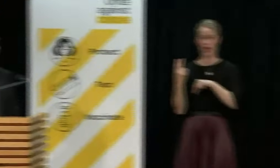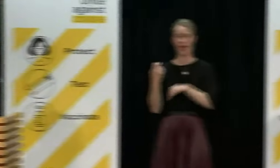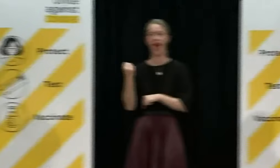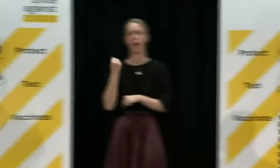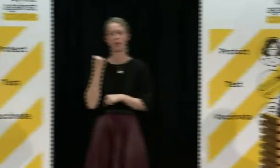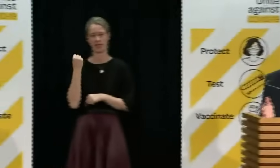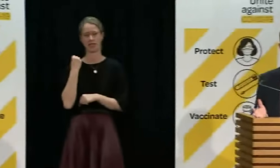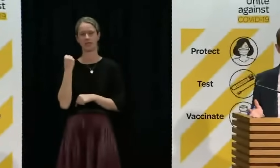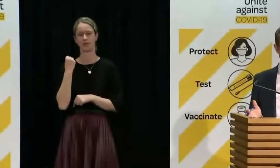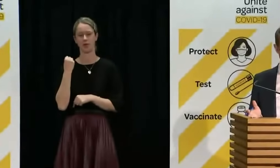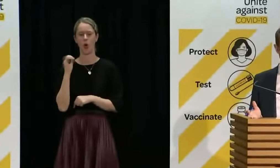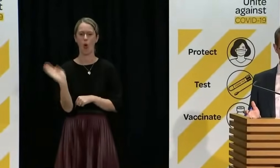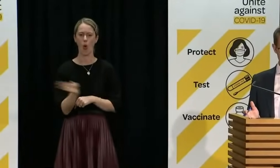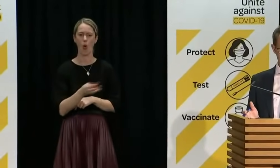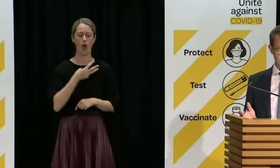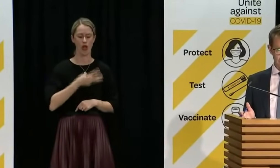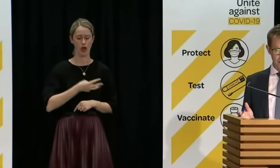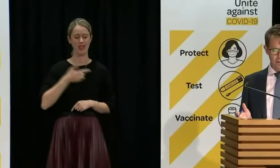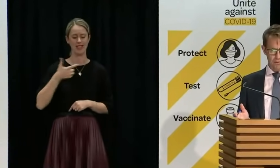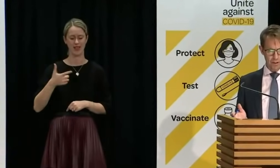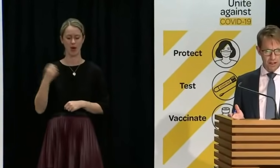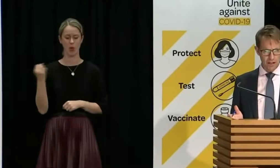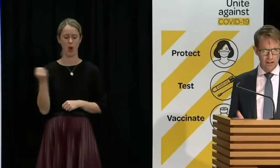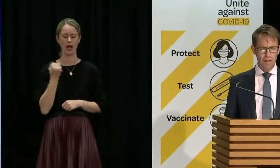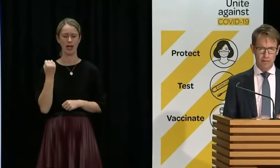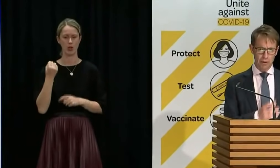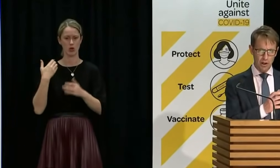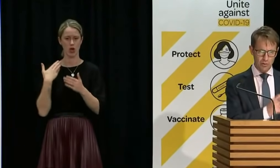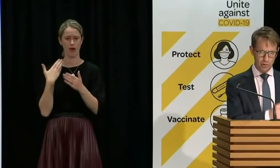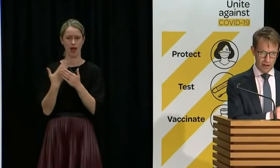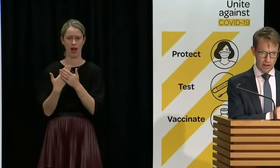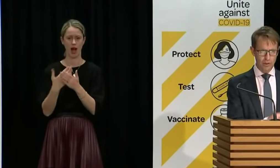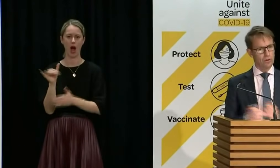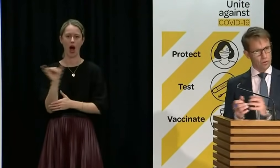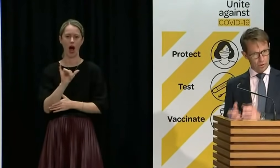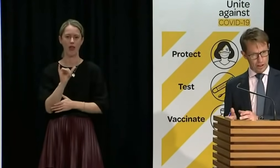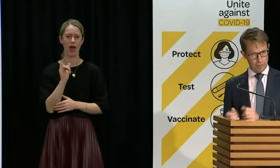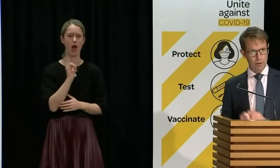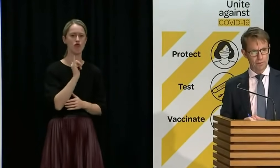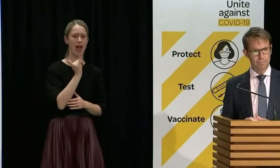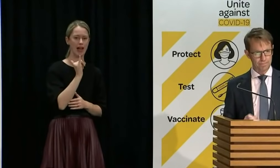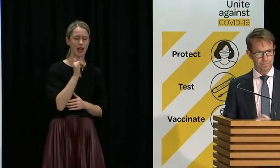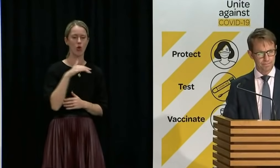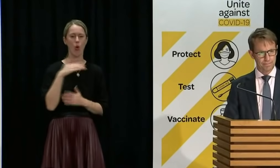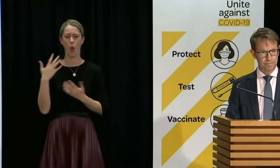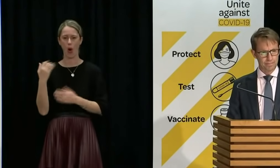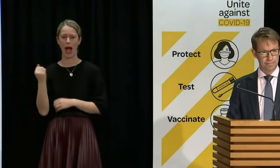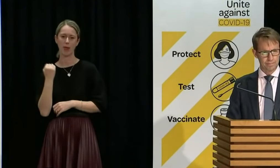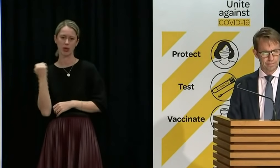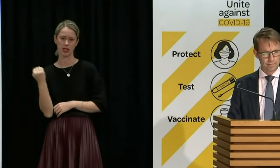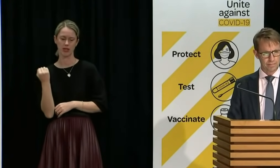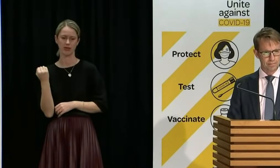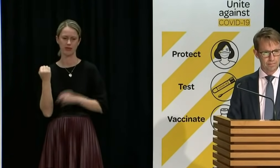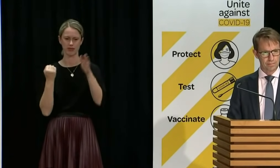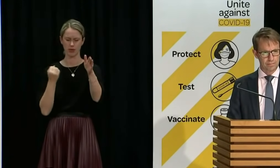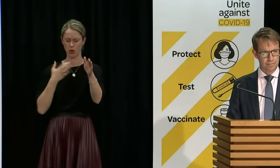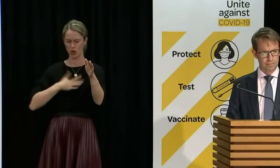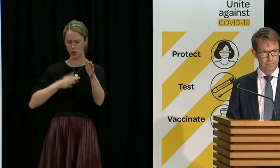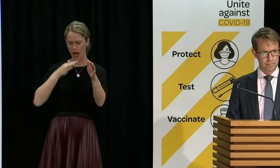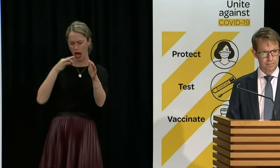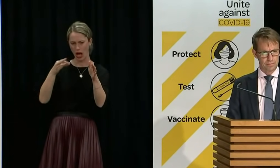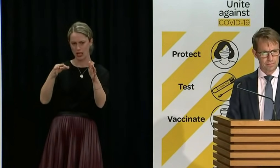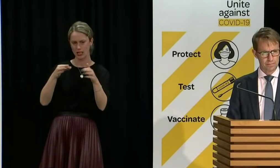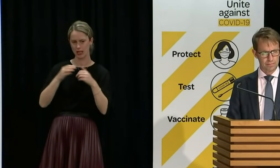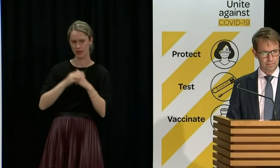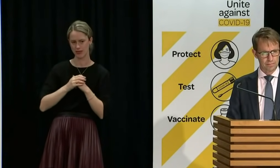in Hamilton, so all 37 cases in Waikato to date have been either in Raglan or in Hamilton. Ask just to zoom out, because we